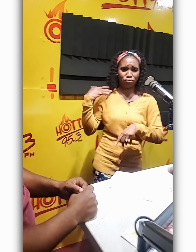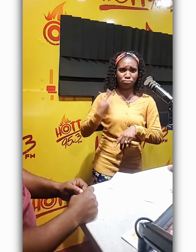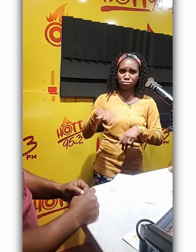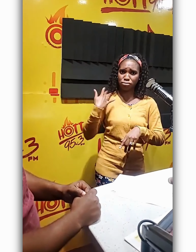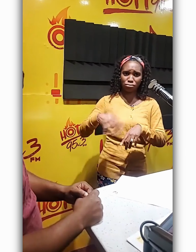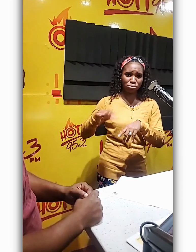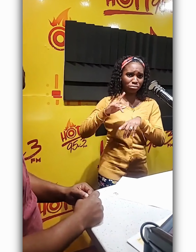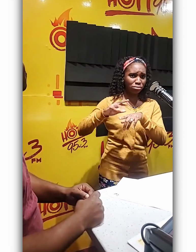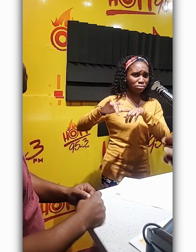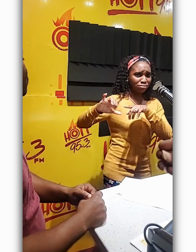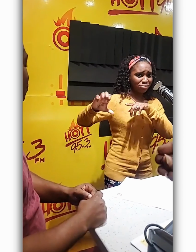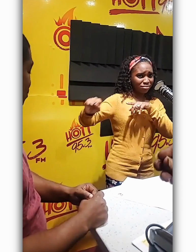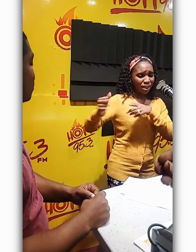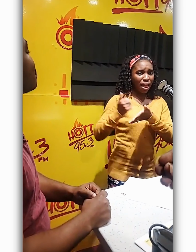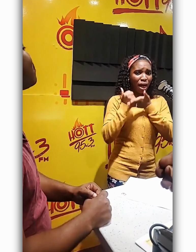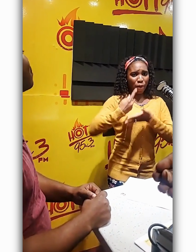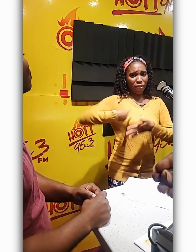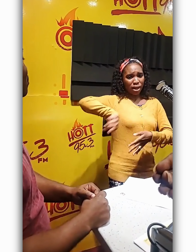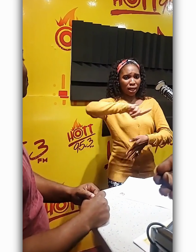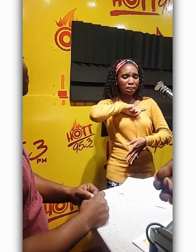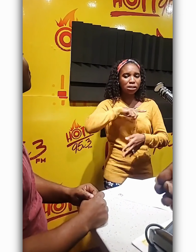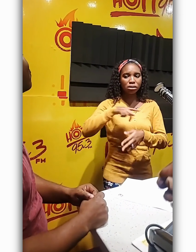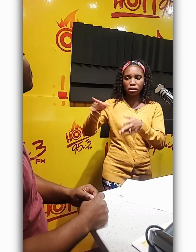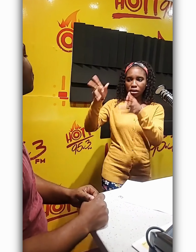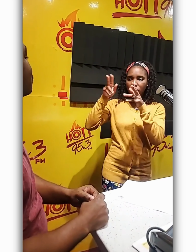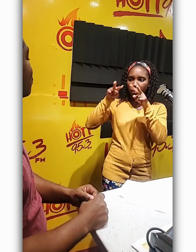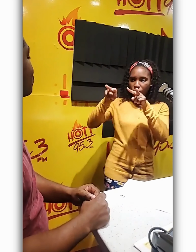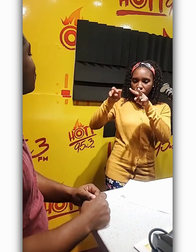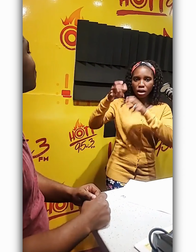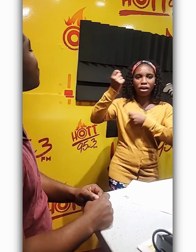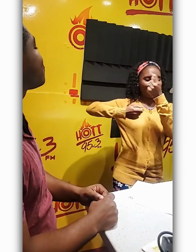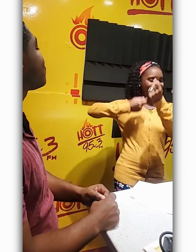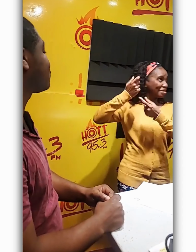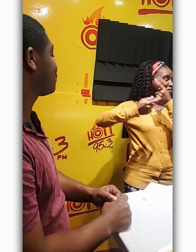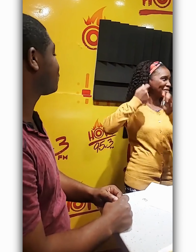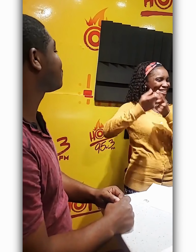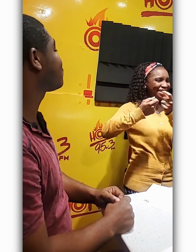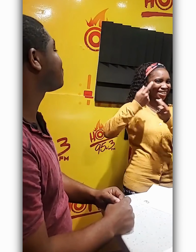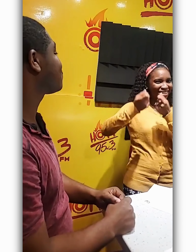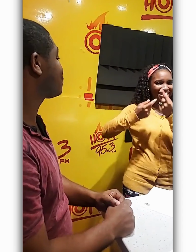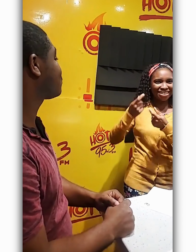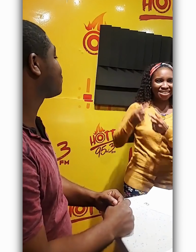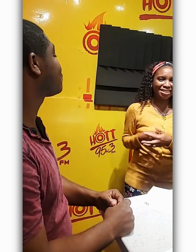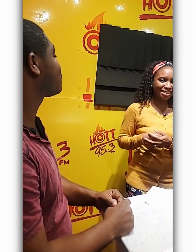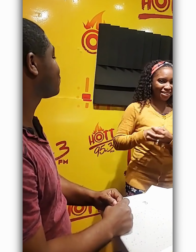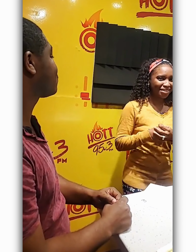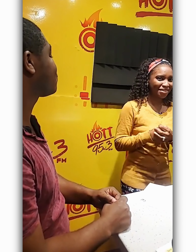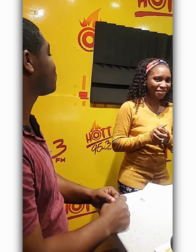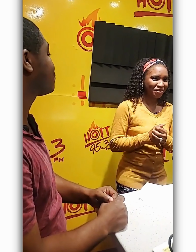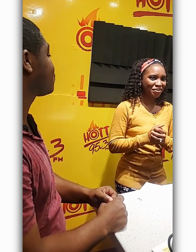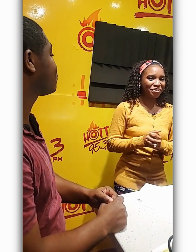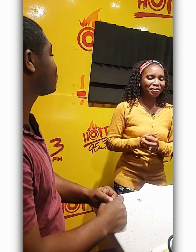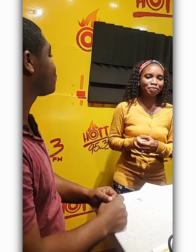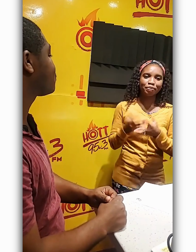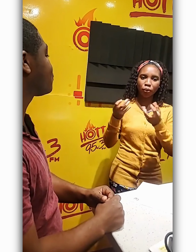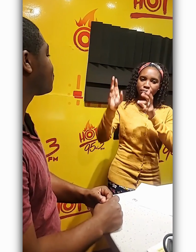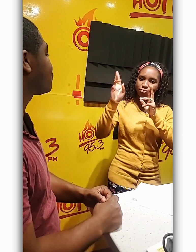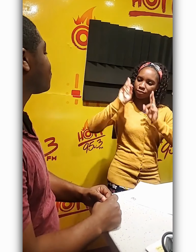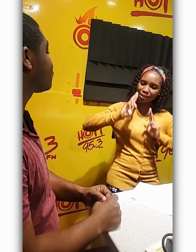helping Scott and I understand what you were trying to say. So I want to salute you. Scott, I can close by saying I want to salute this community. My brother, is